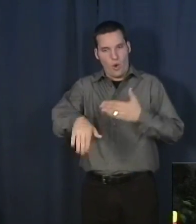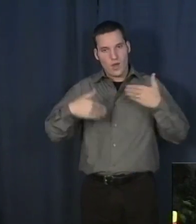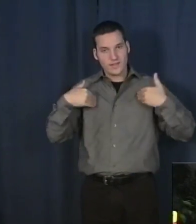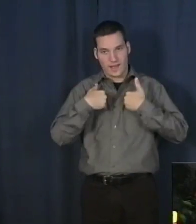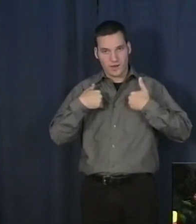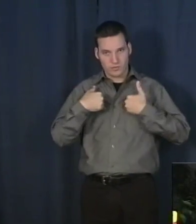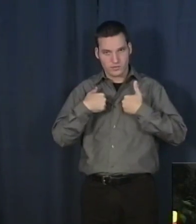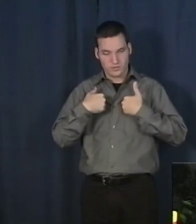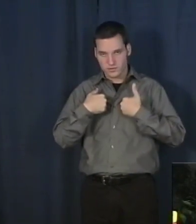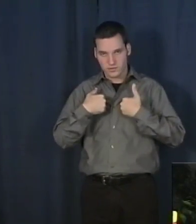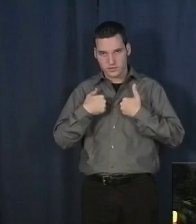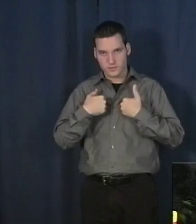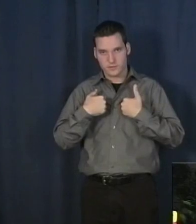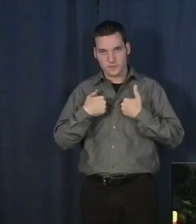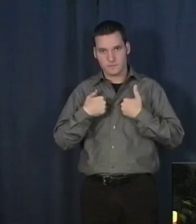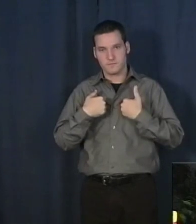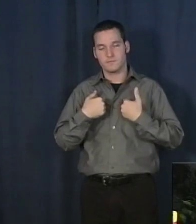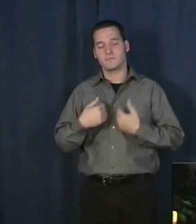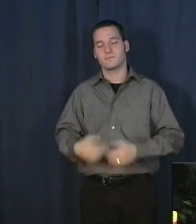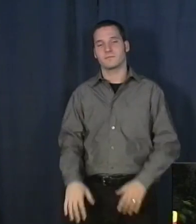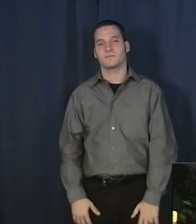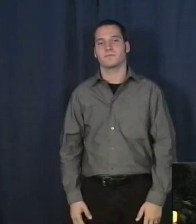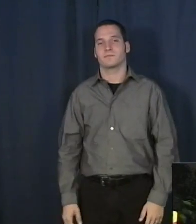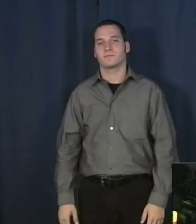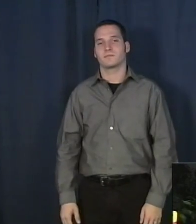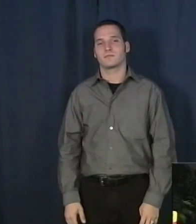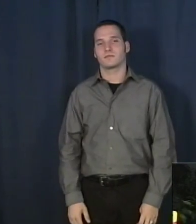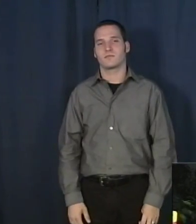Lost all of his animals. It's called the stock market crash.